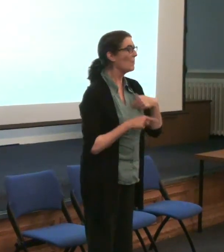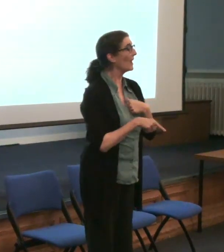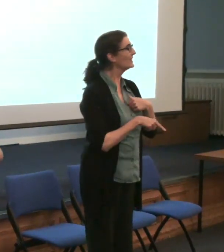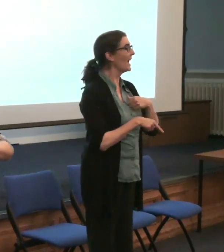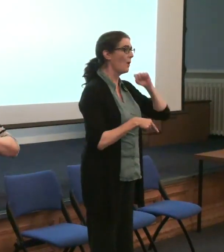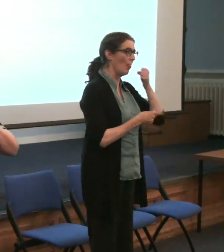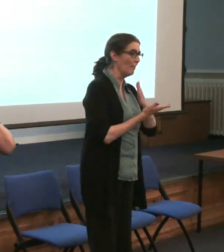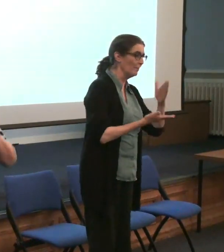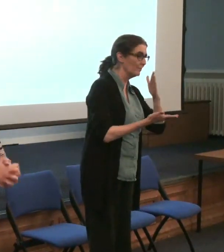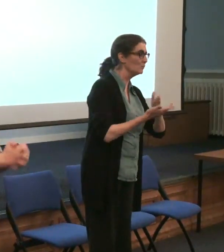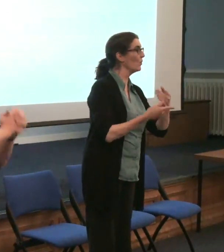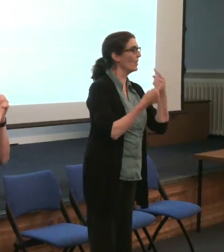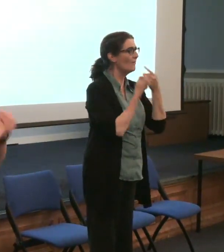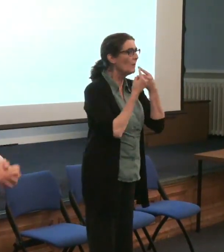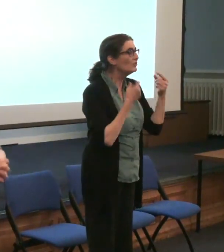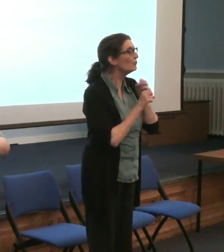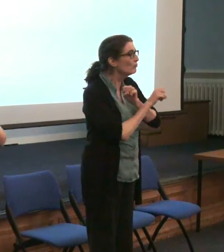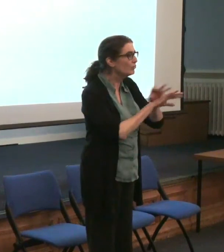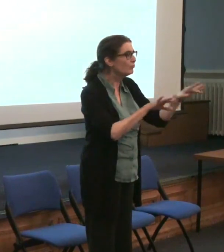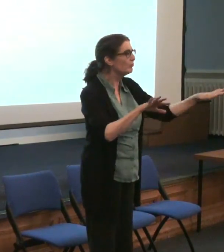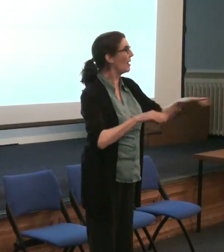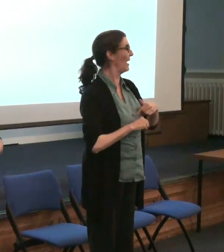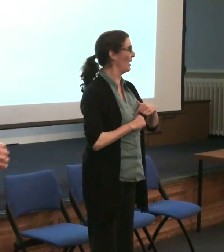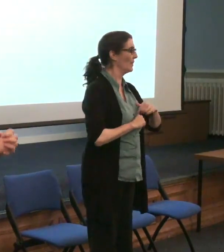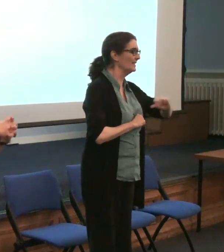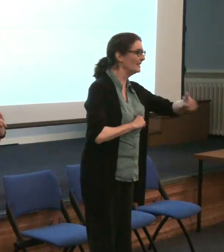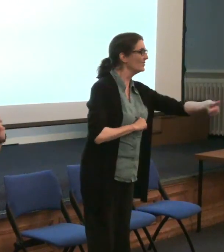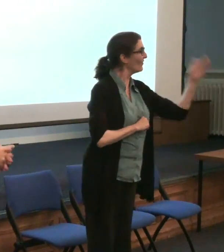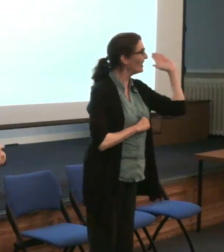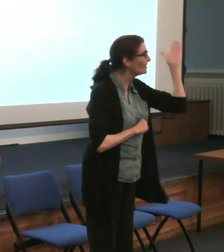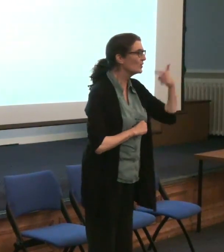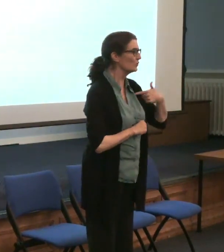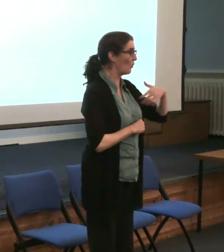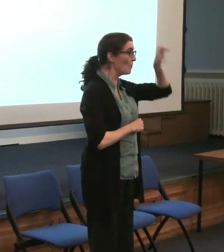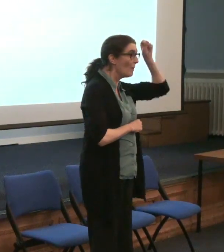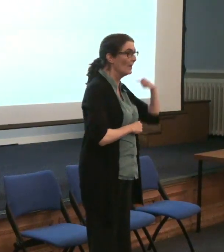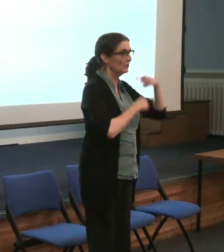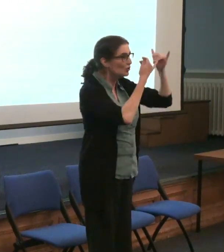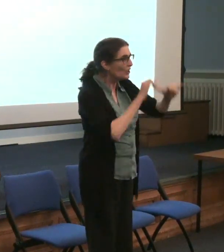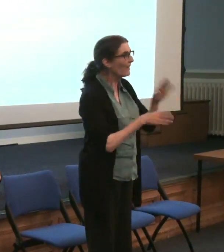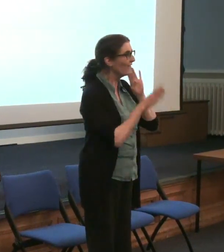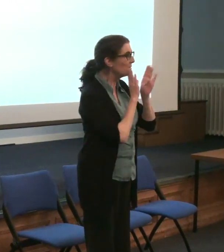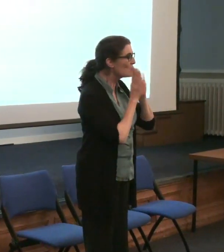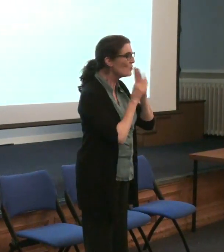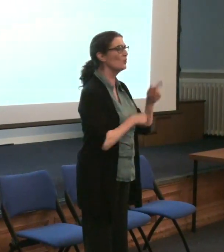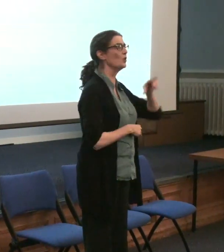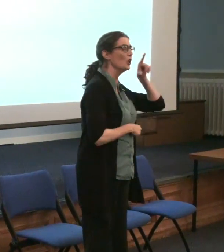keep checking Facebook and Twitter and mailing lists and our website, etc. For now.